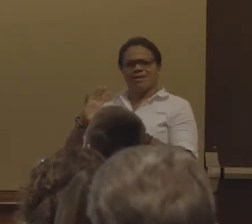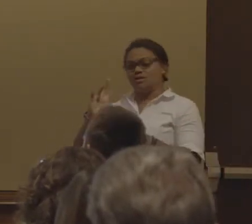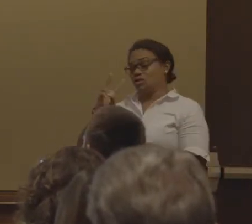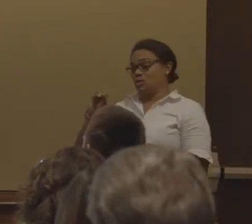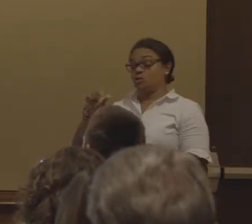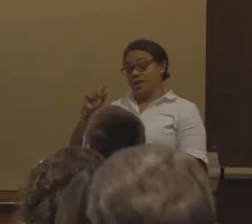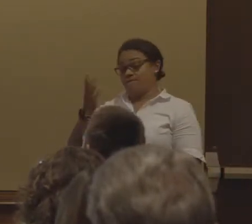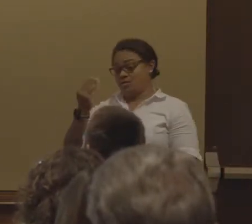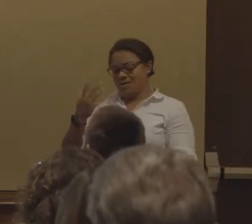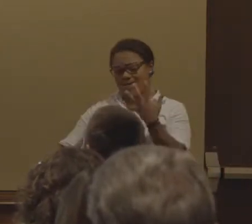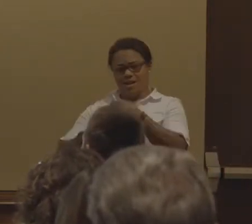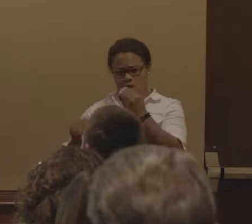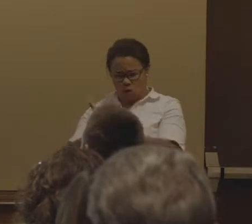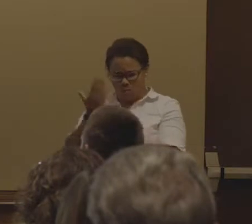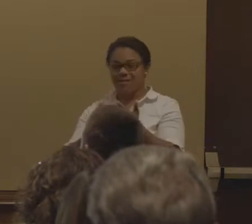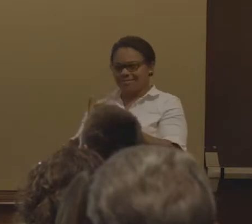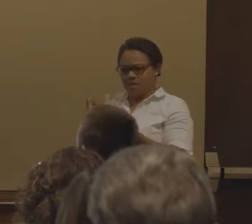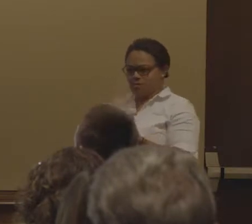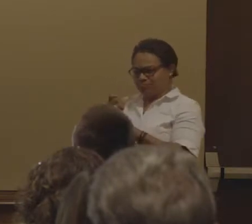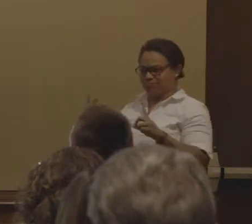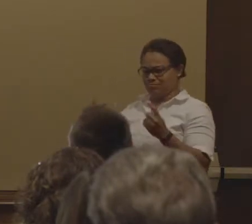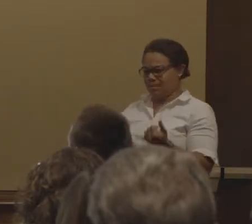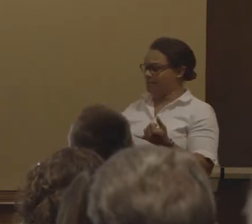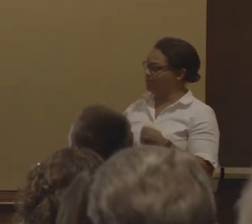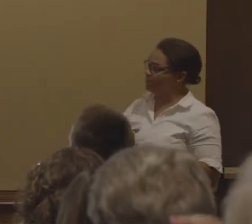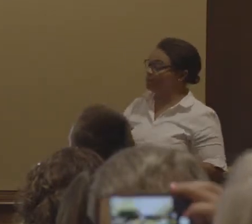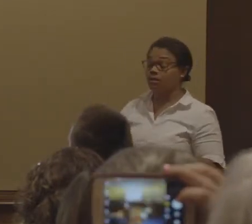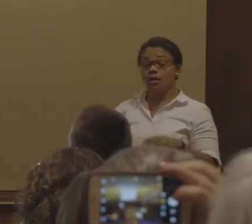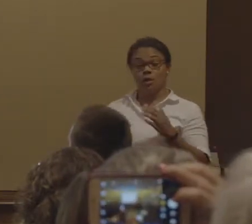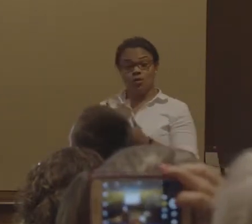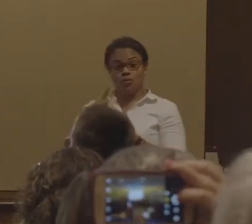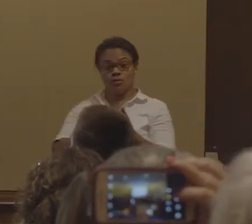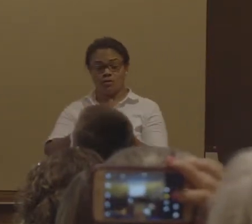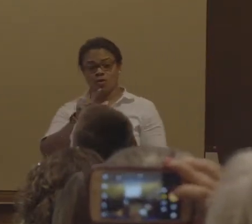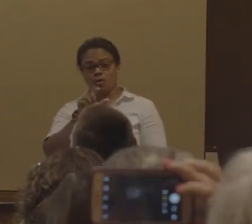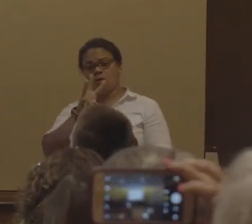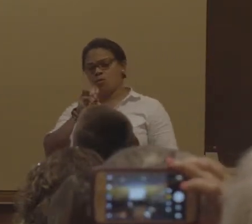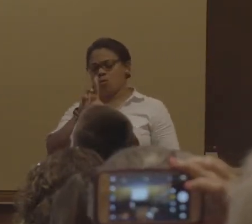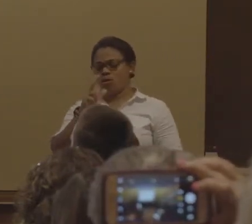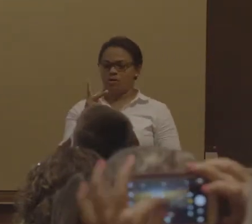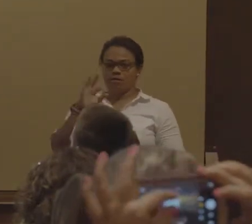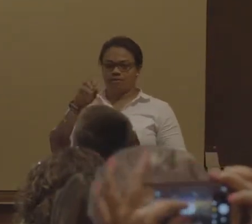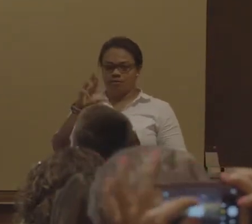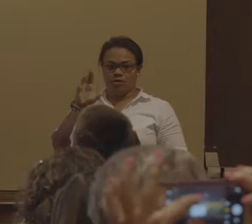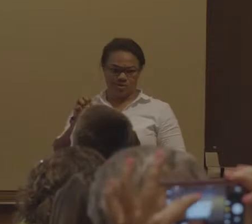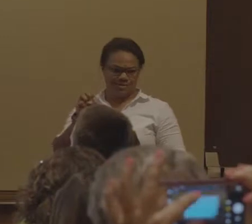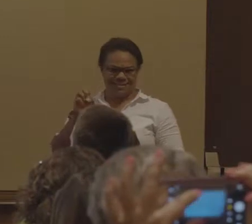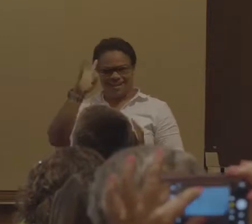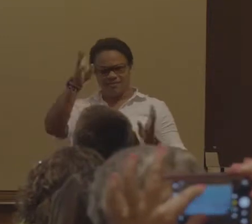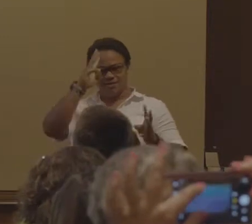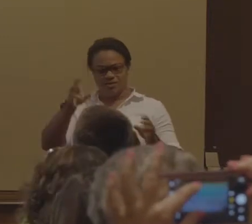area. So, we're gonna talk about that. The new law, which is the Workforce Innovation Opportunity Act, WIOA for